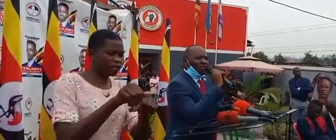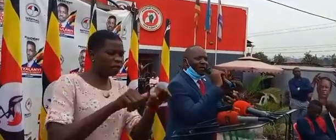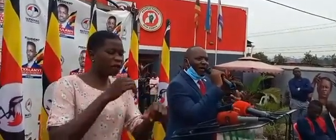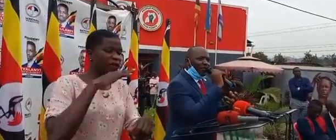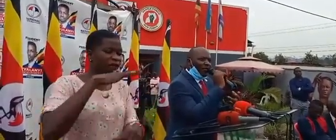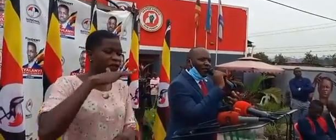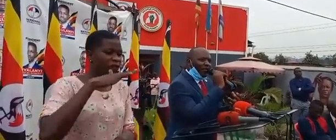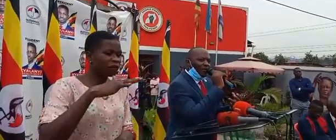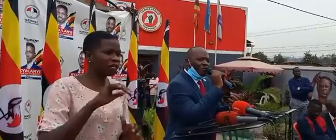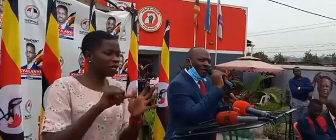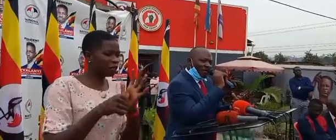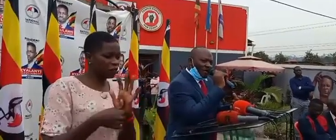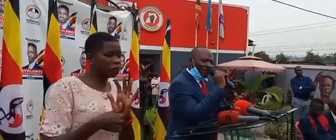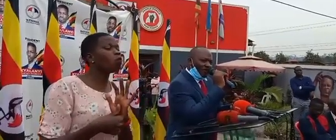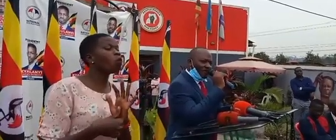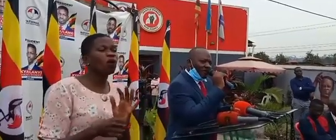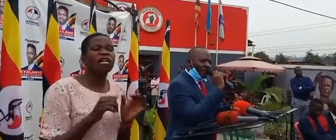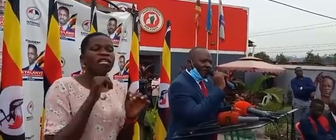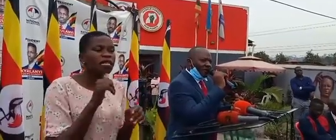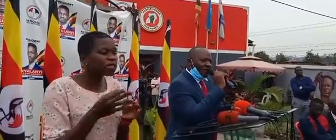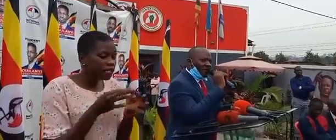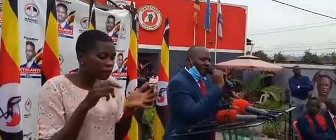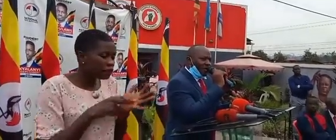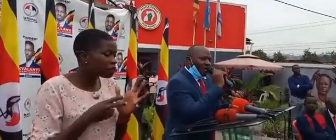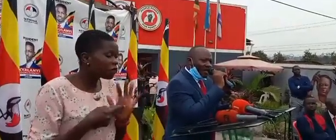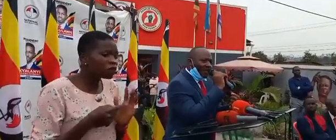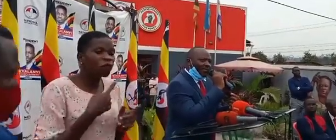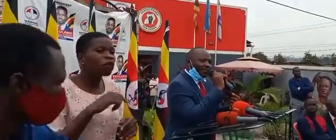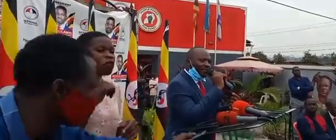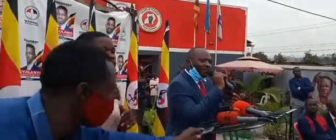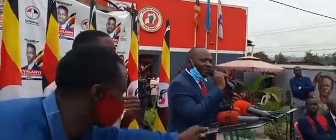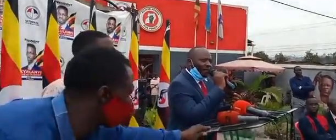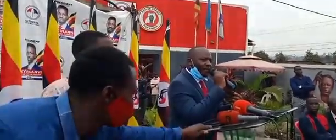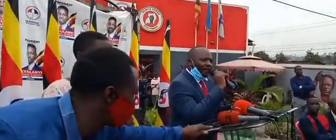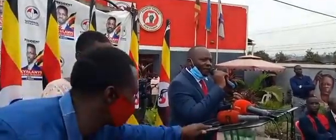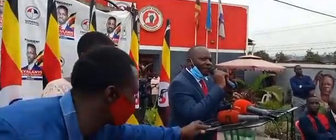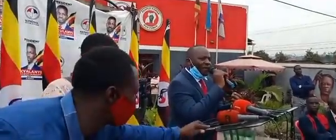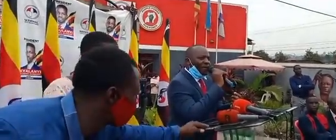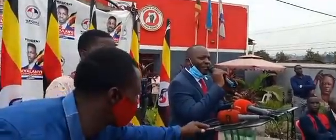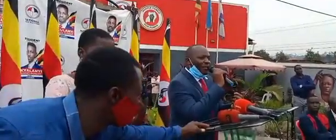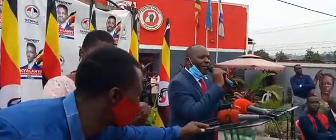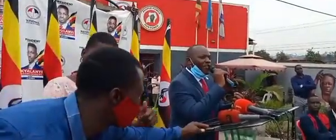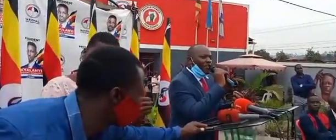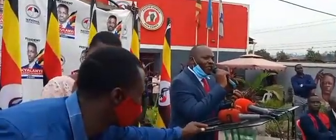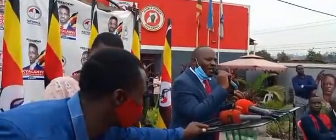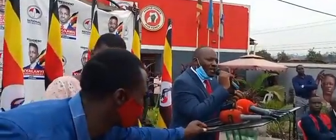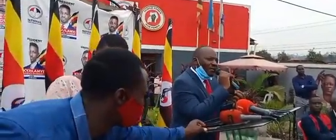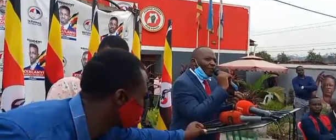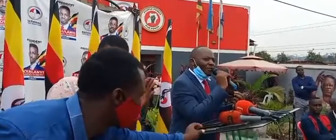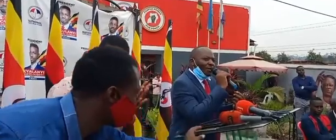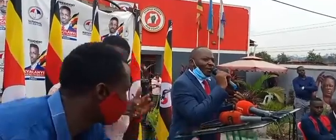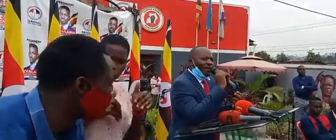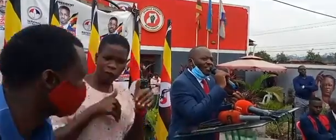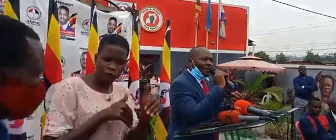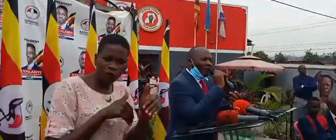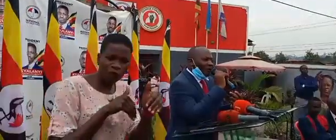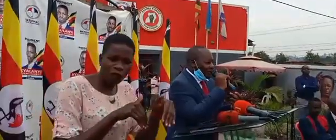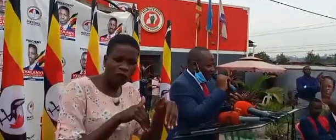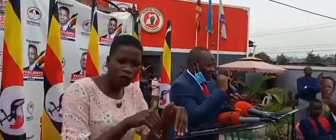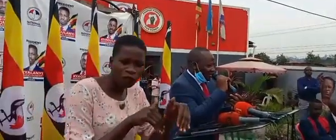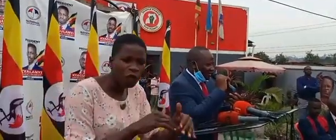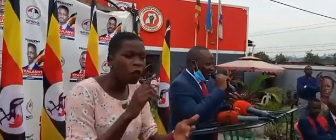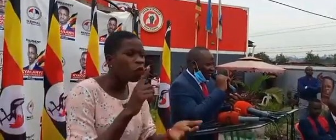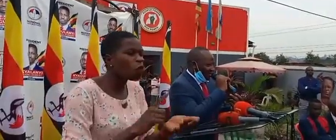tisigrant tuyina ako bwita avu tukoberera ya tujja kweta ba nyo ddala mukusalawo anisika